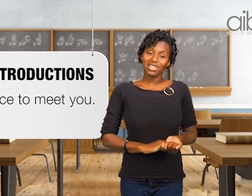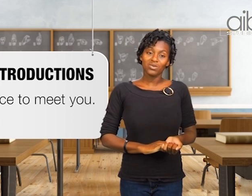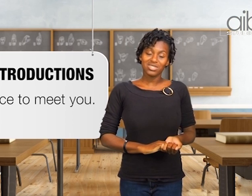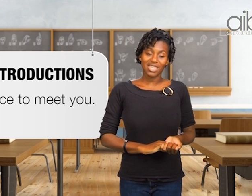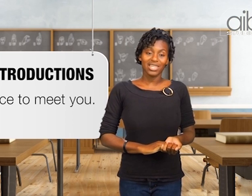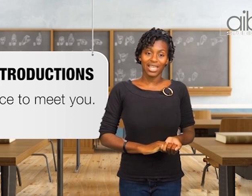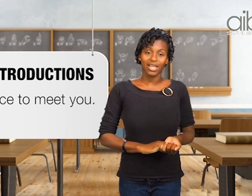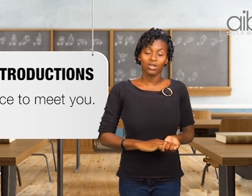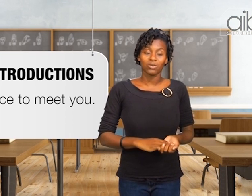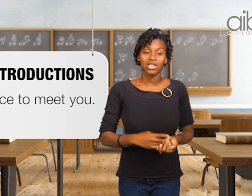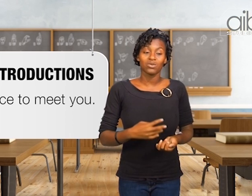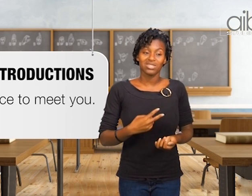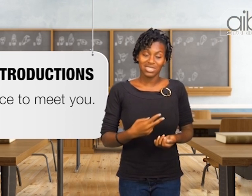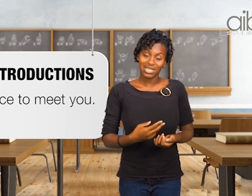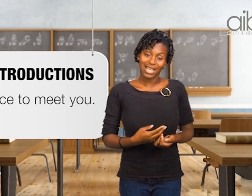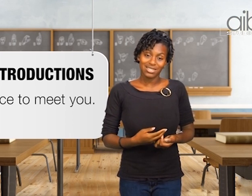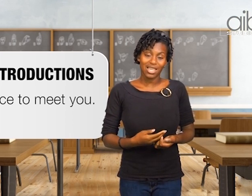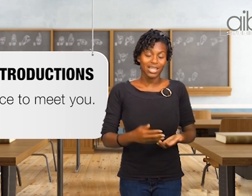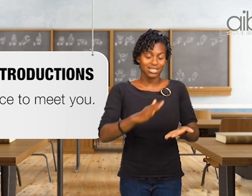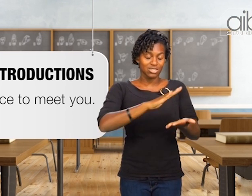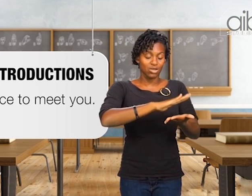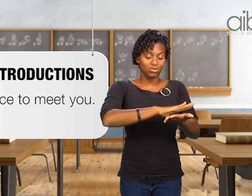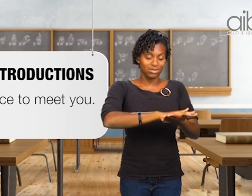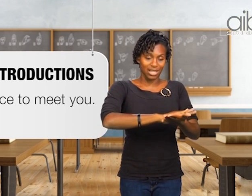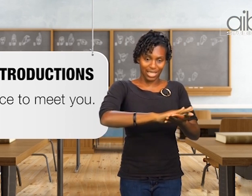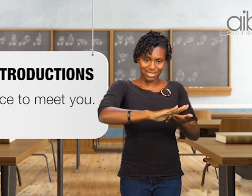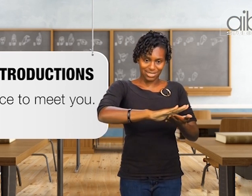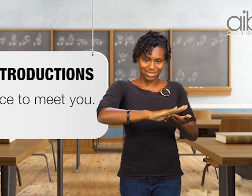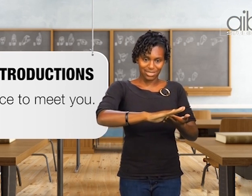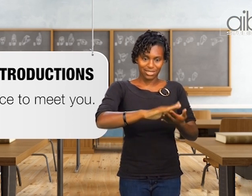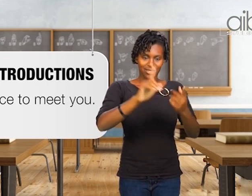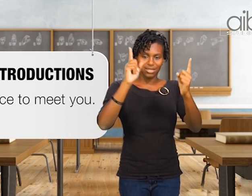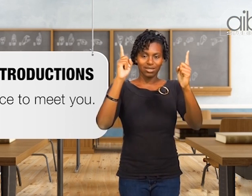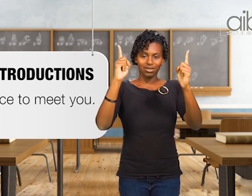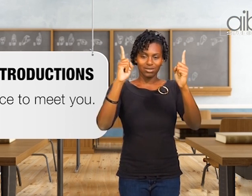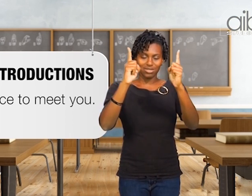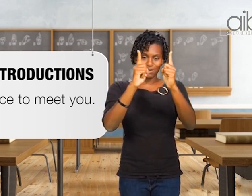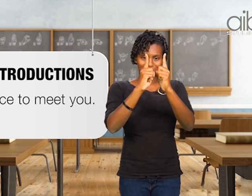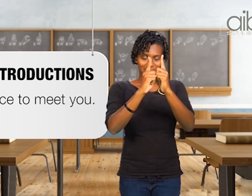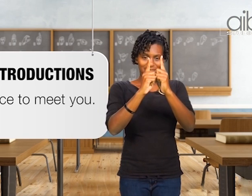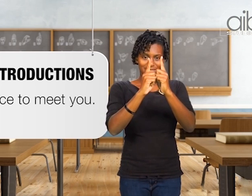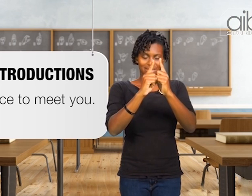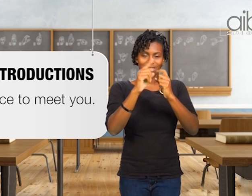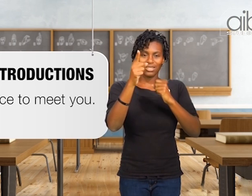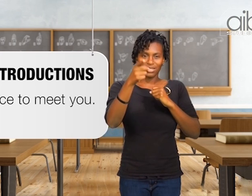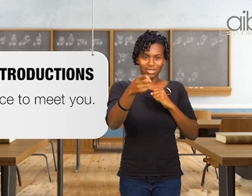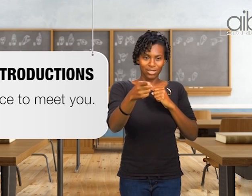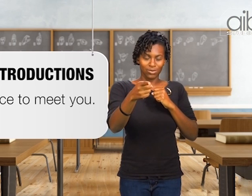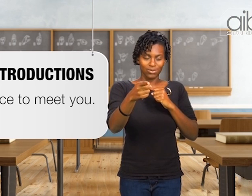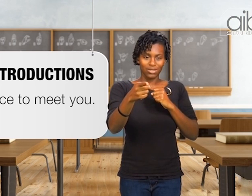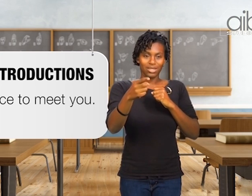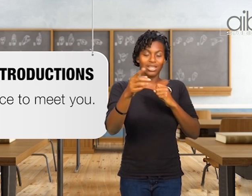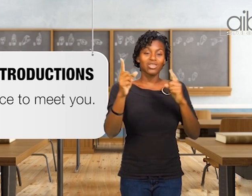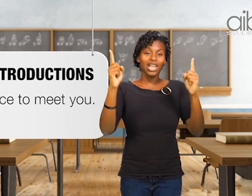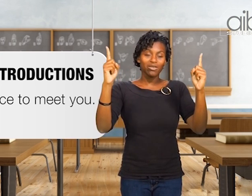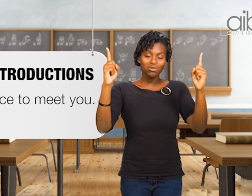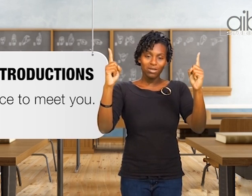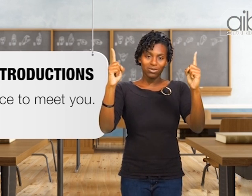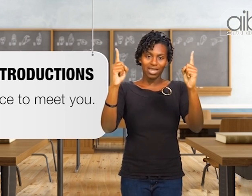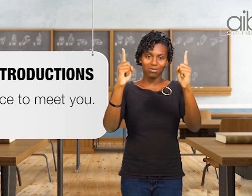you would sign that, or way you would see that sign, is you go, nice to meet you. Now you gotta remember that